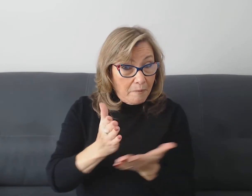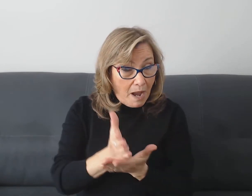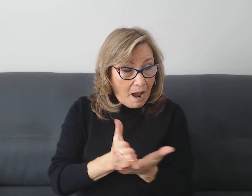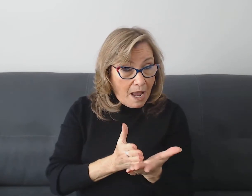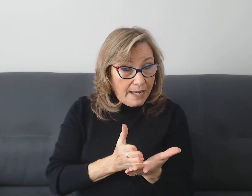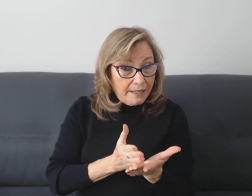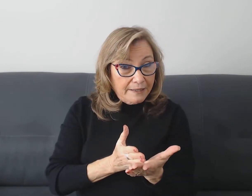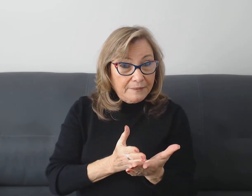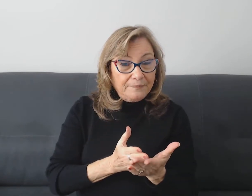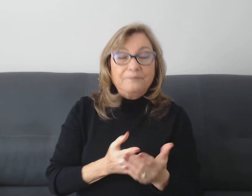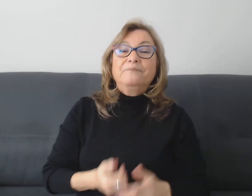again?